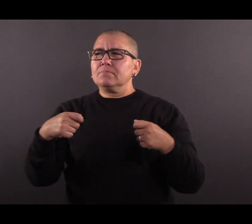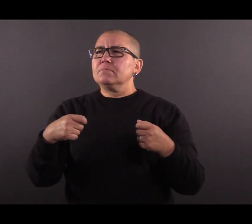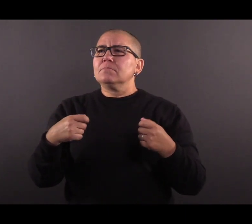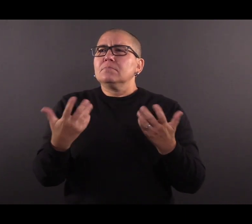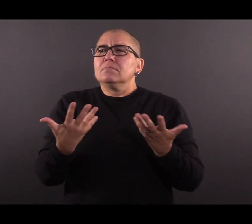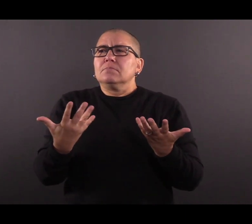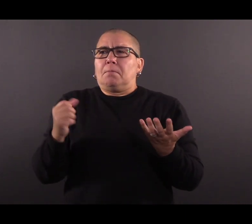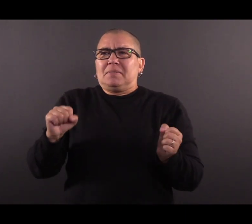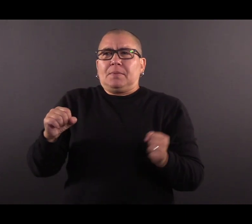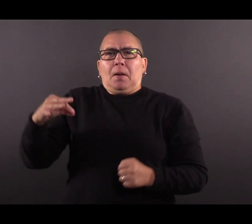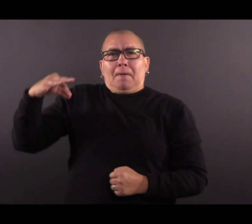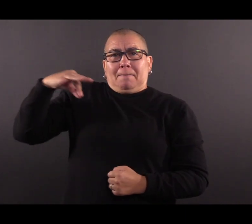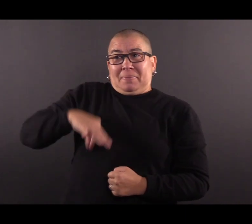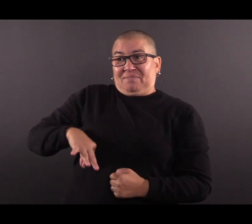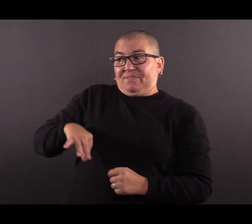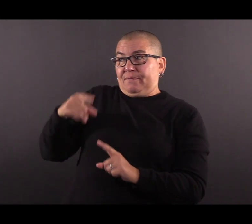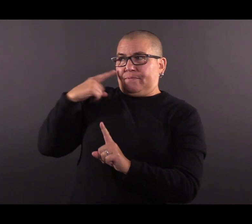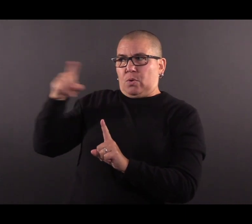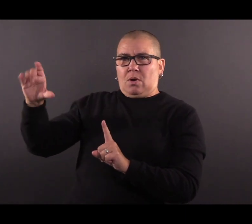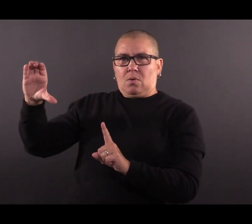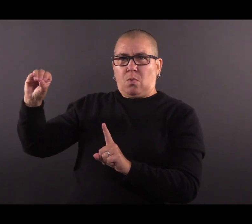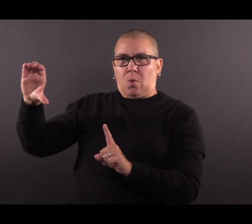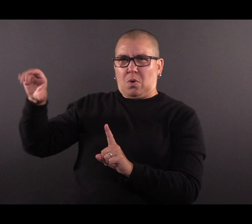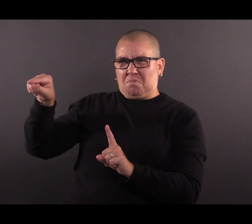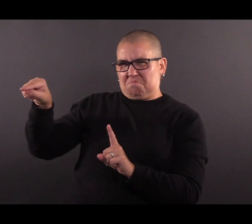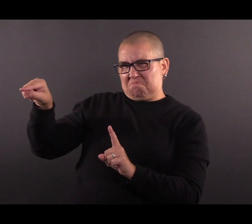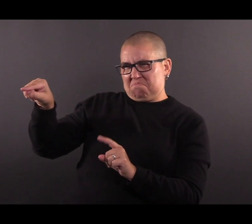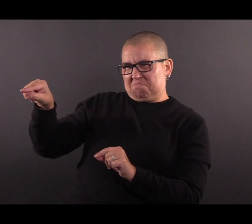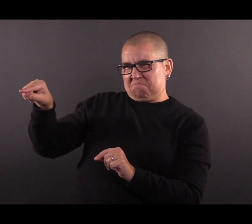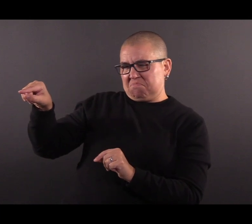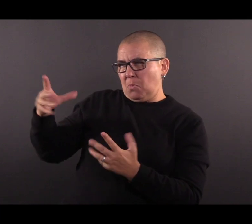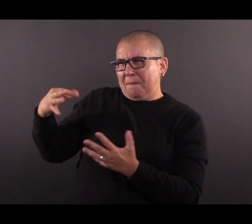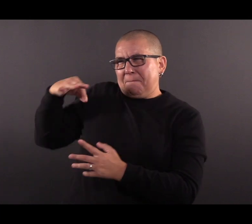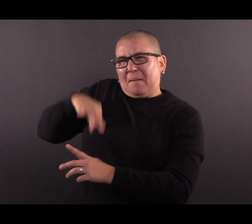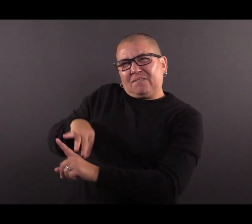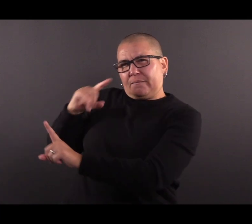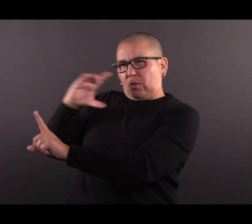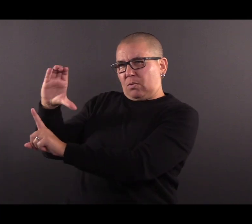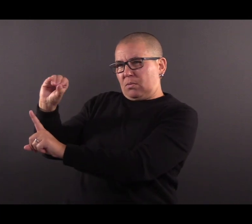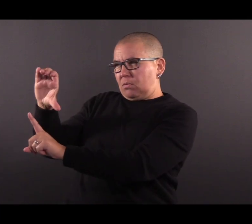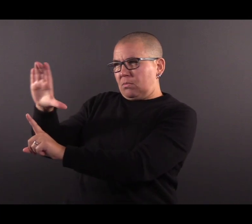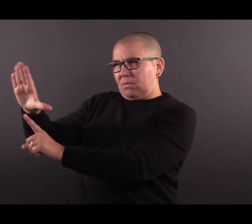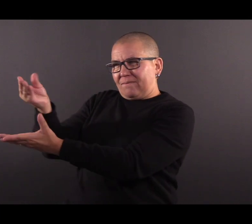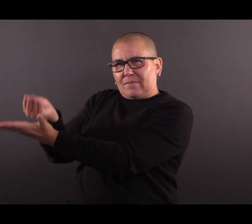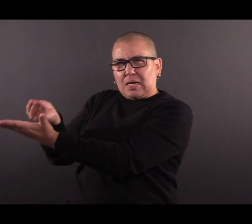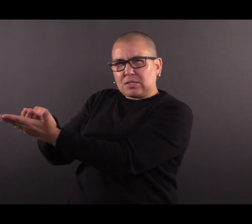Let's close by talking about the potential benefits of continuum of care funding.